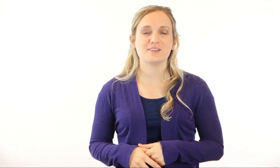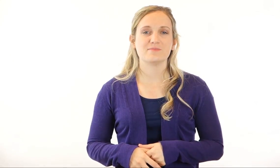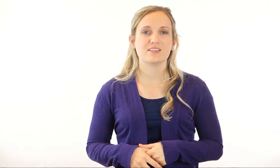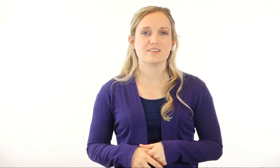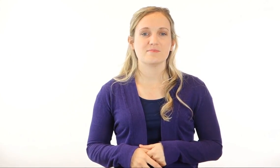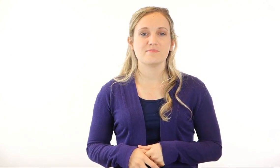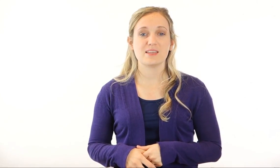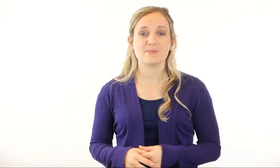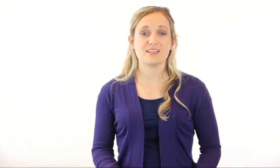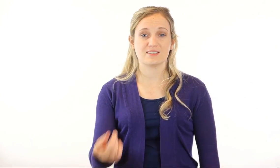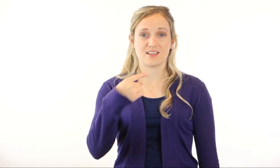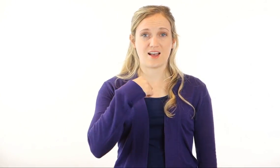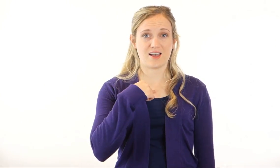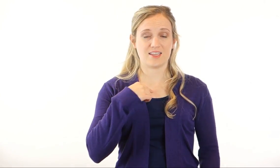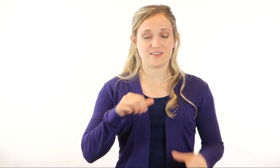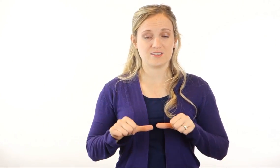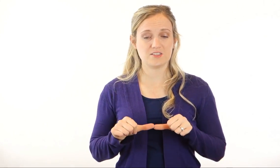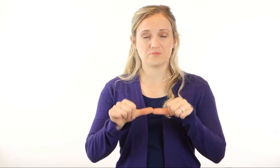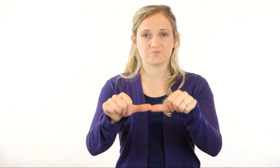But maybe it's I continue.